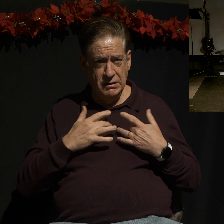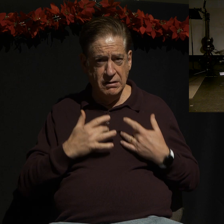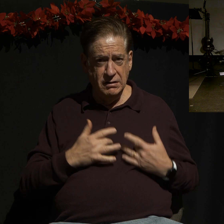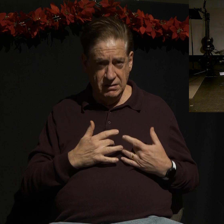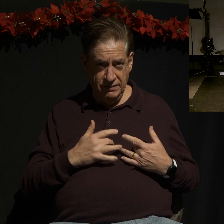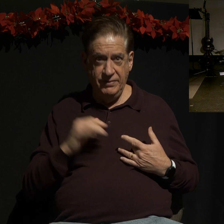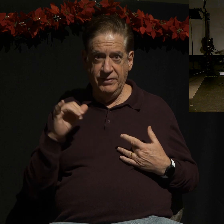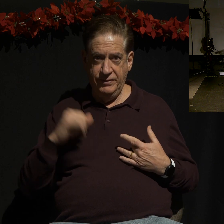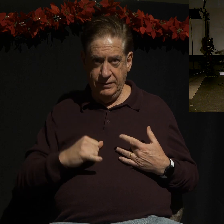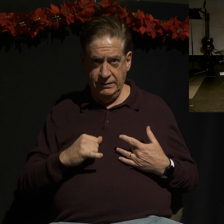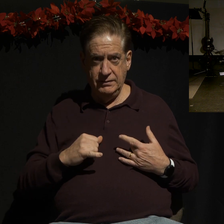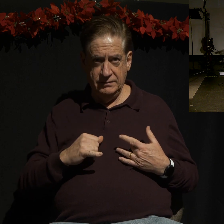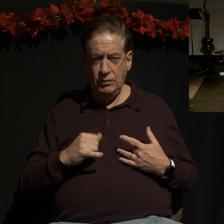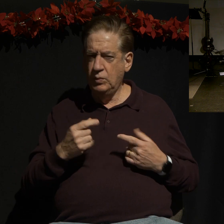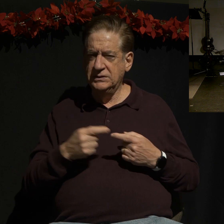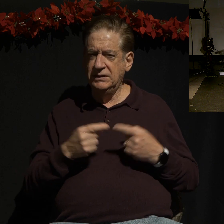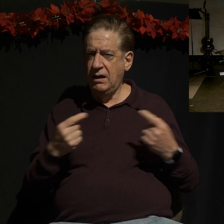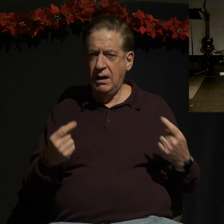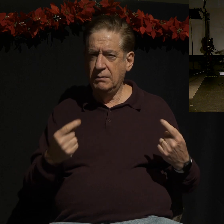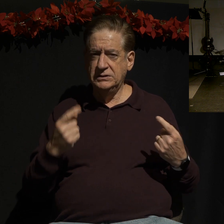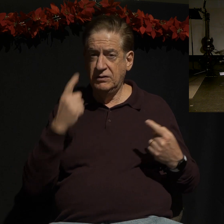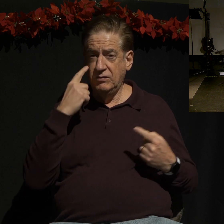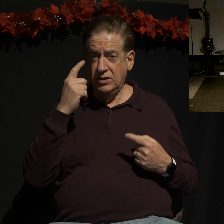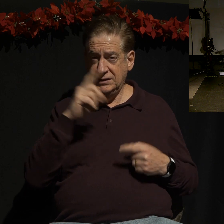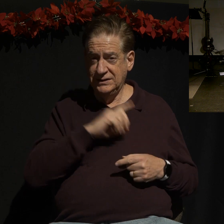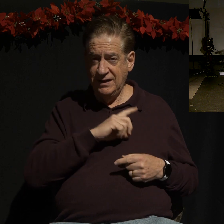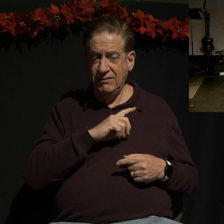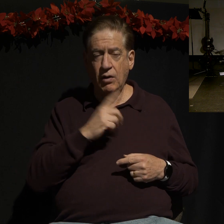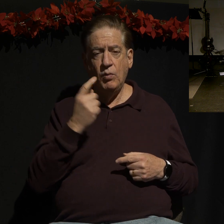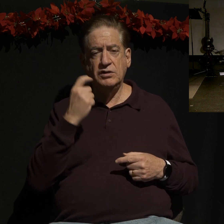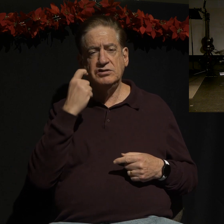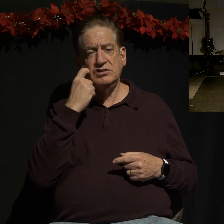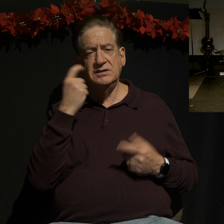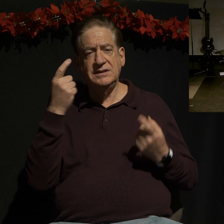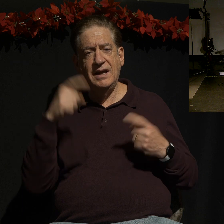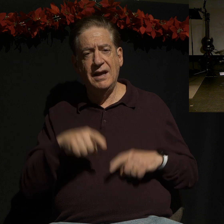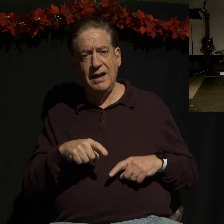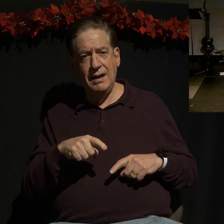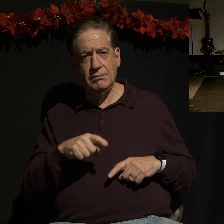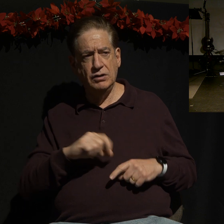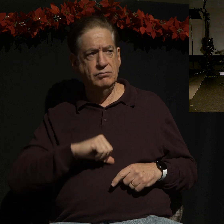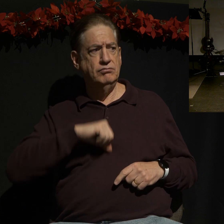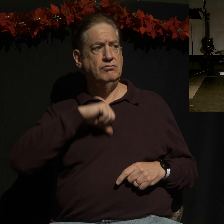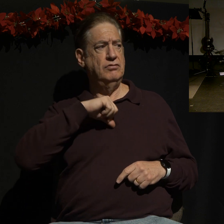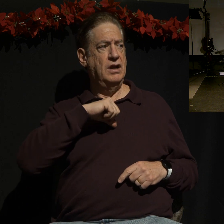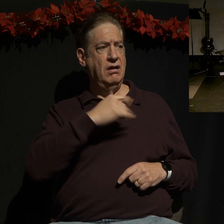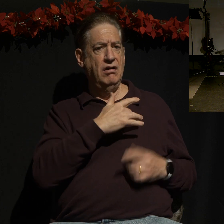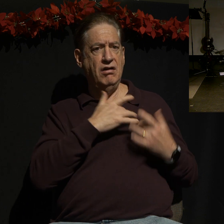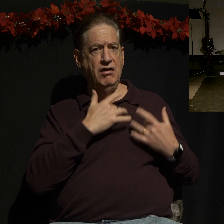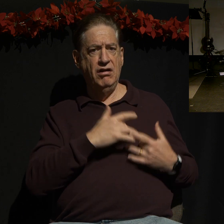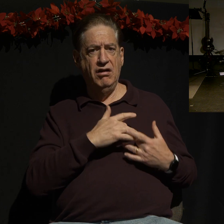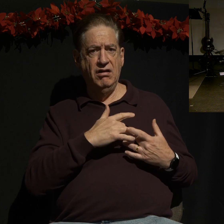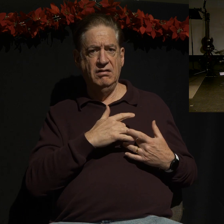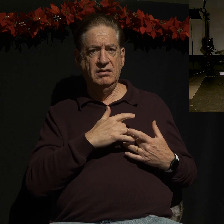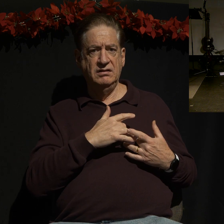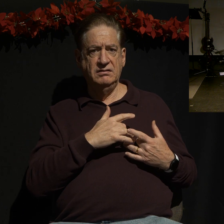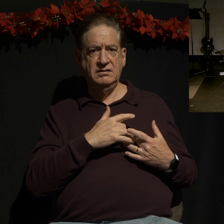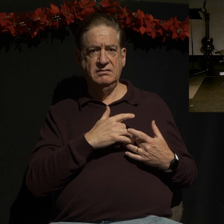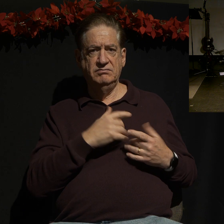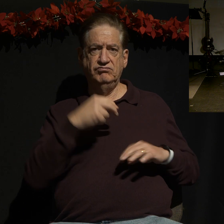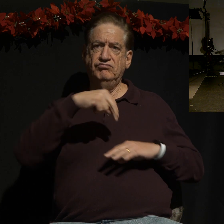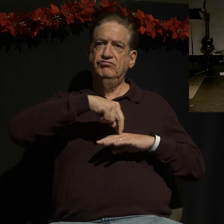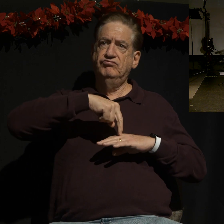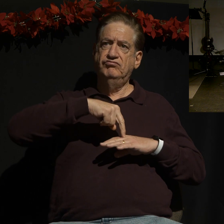so what is the opposite of that for David? It's what just happened. It's a proud heart that stood on top of his